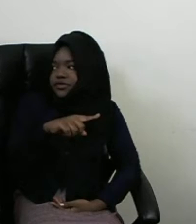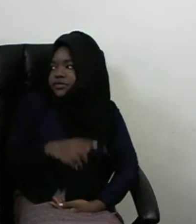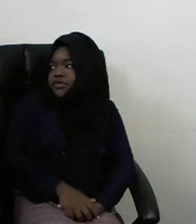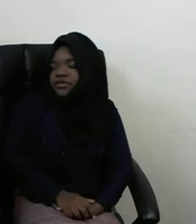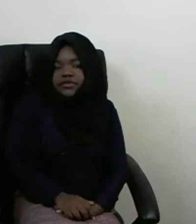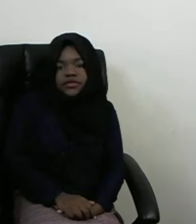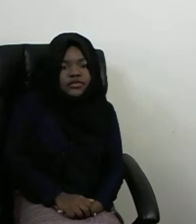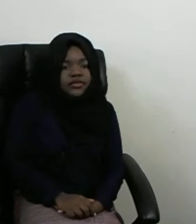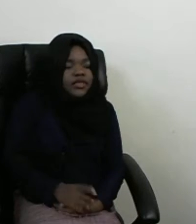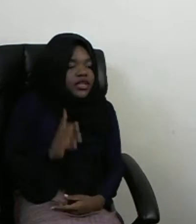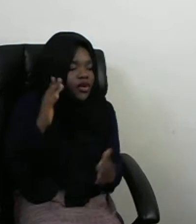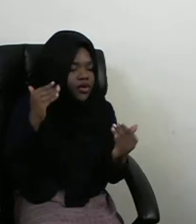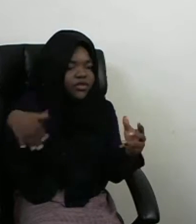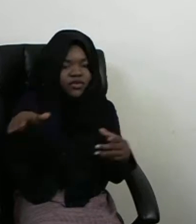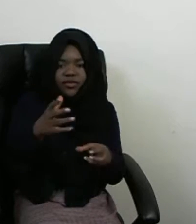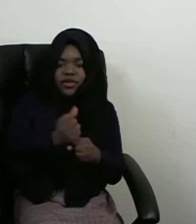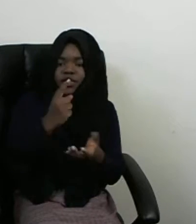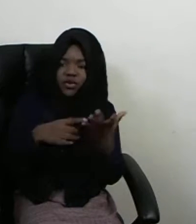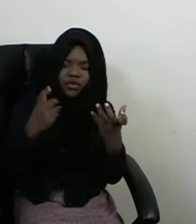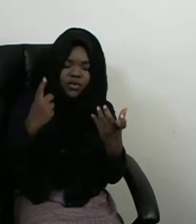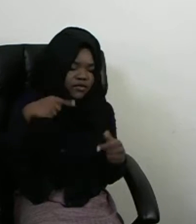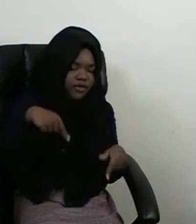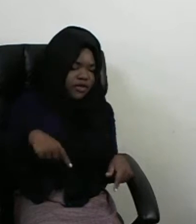achieve all your purpose from this visit, inshallah.